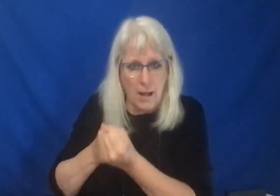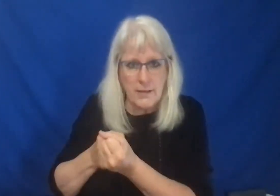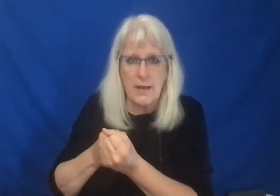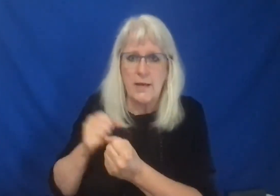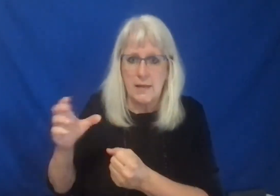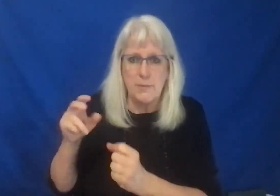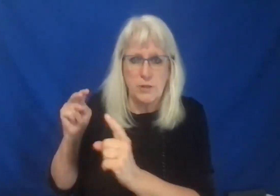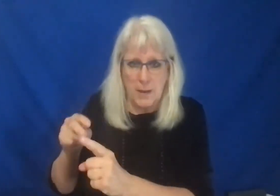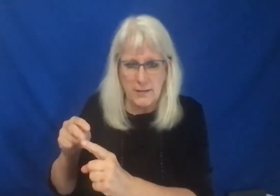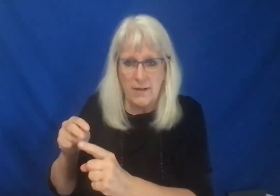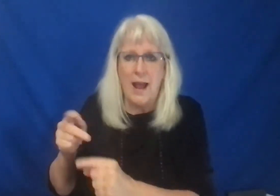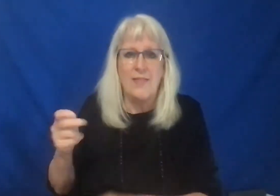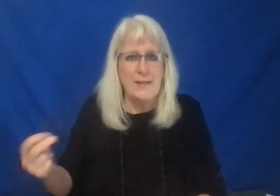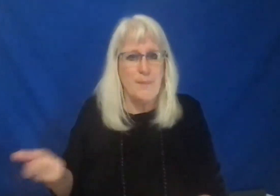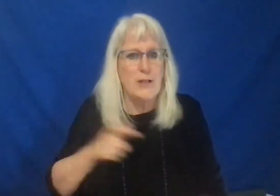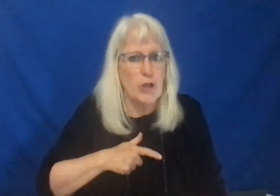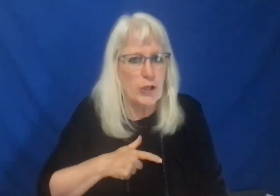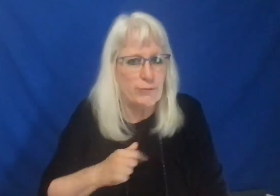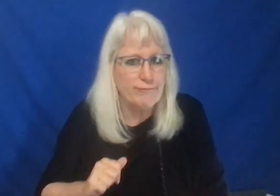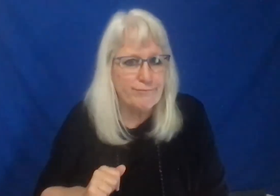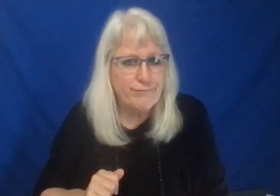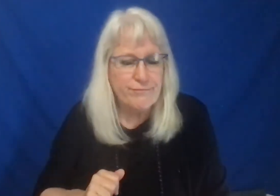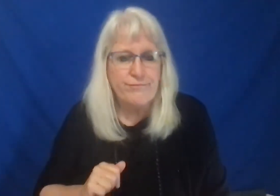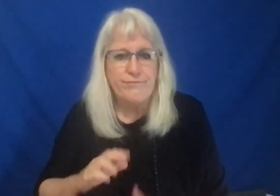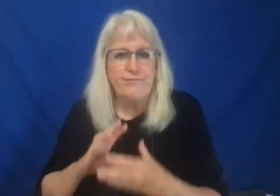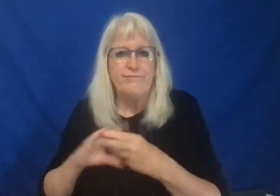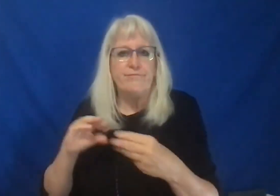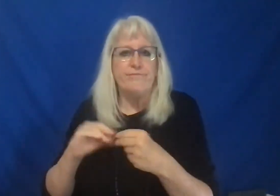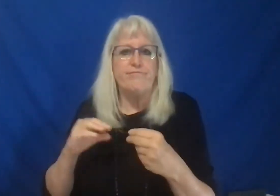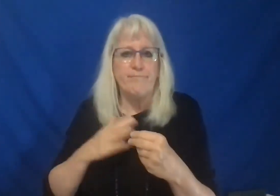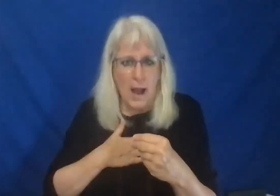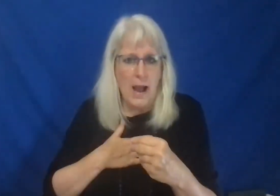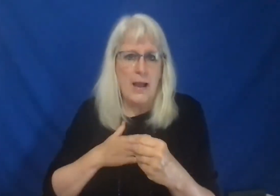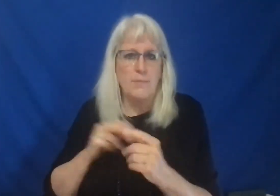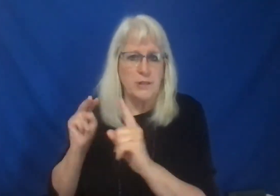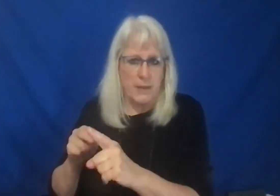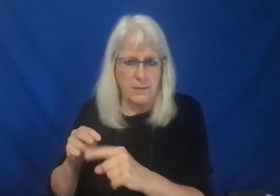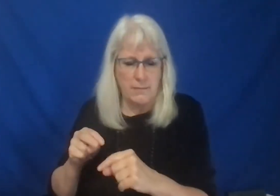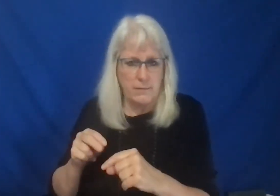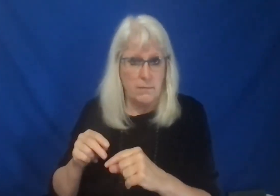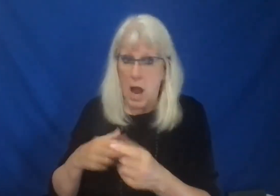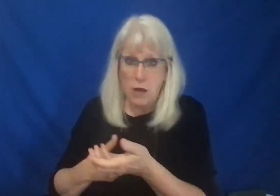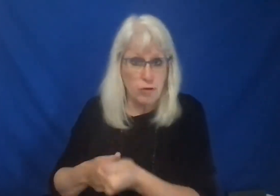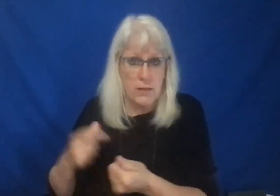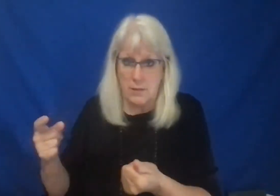my turn, because I have the trust today that I will be known and seen when it